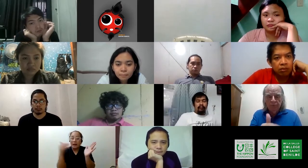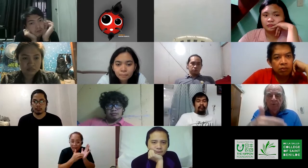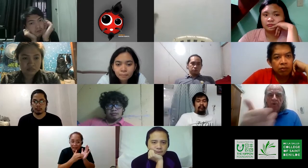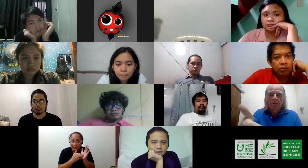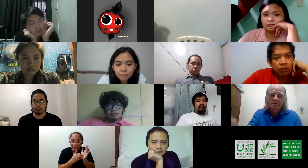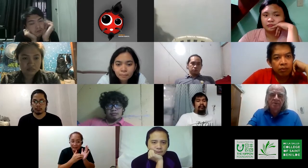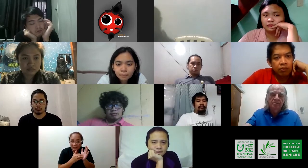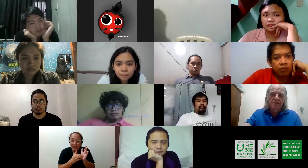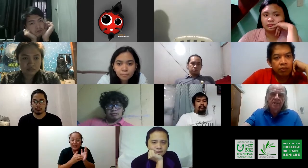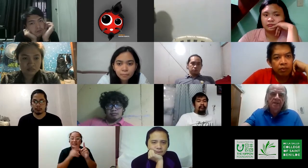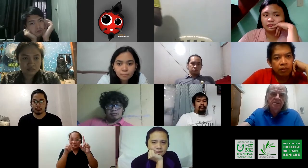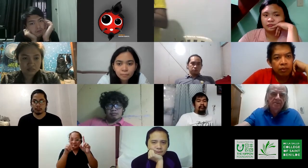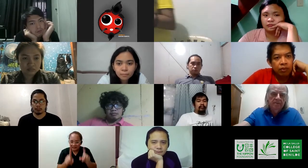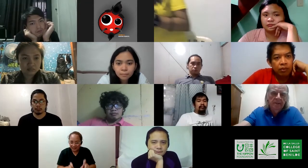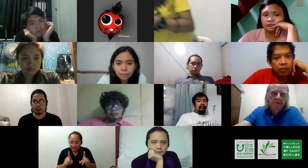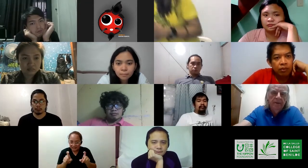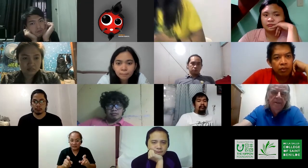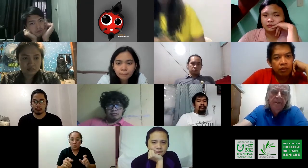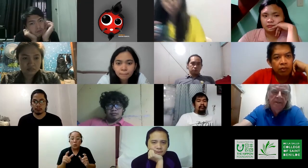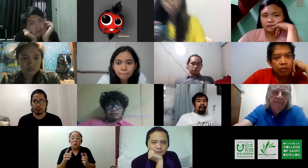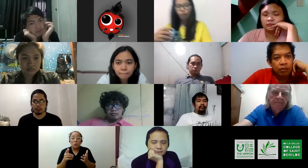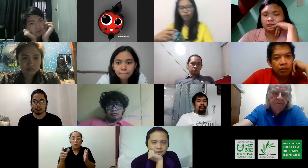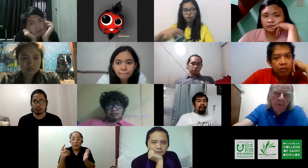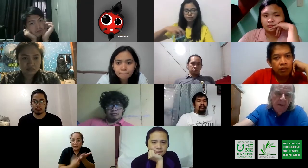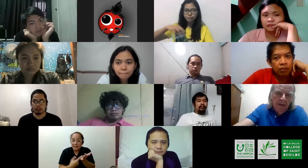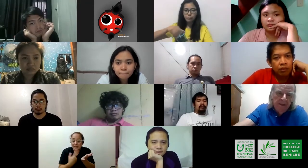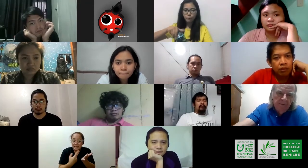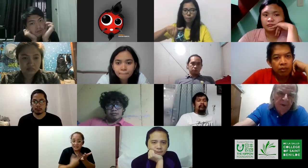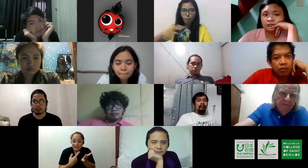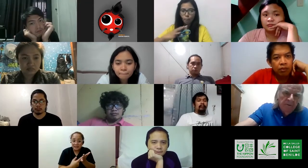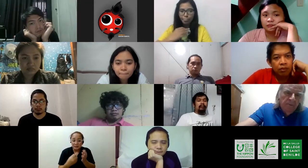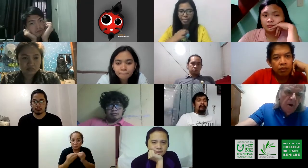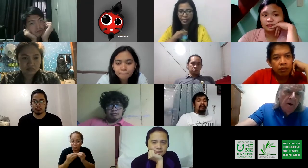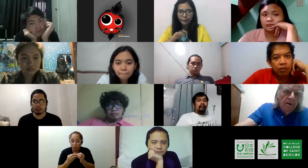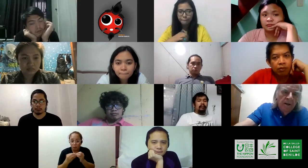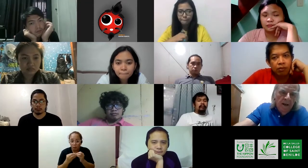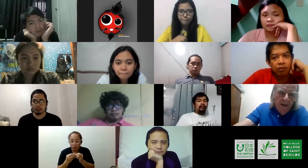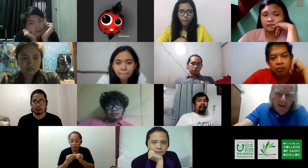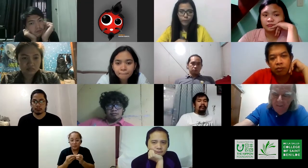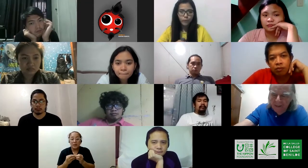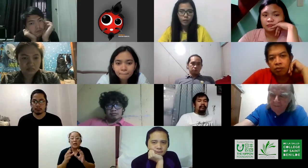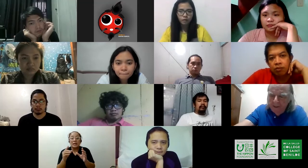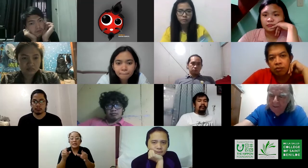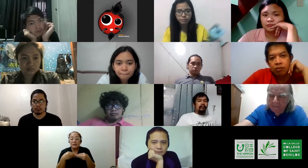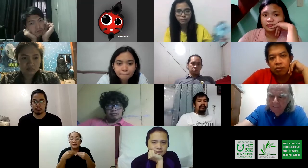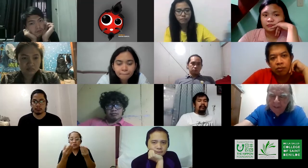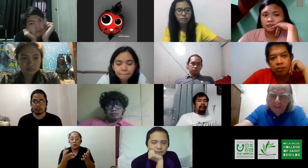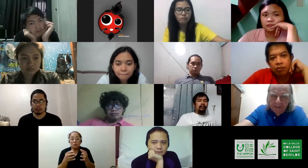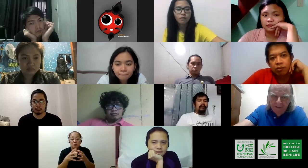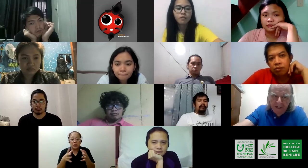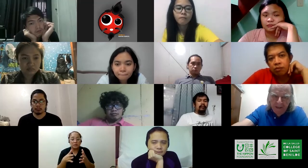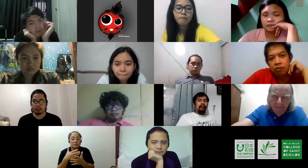will also discuss in great detail. And this will give you all a much better chance of getting a better